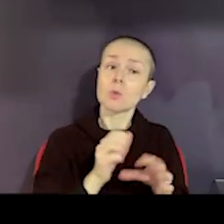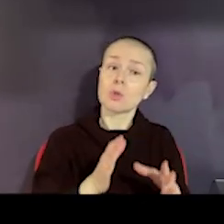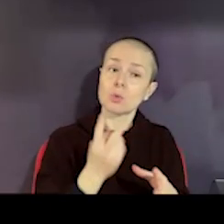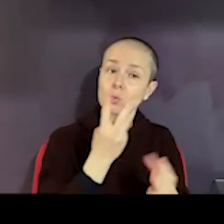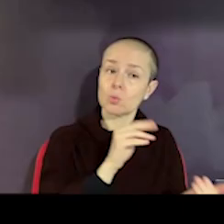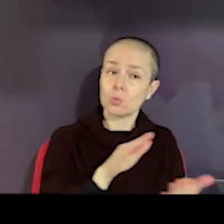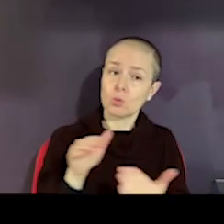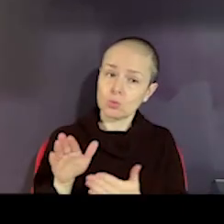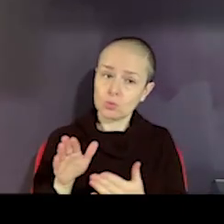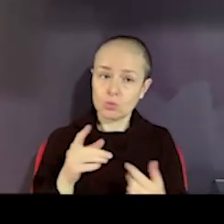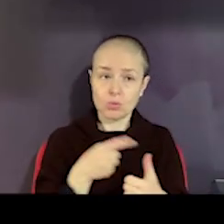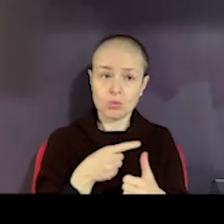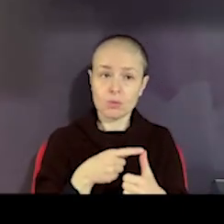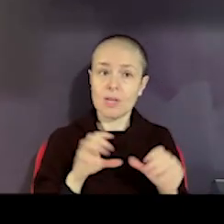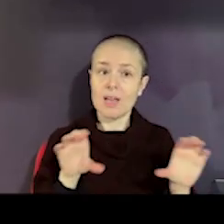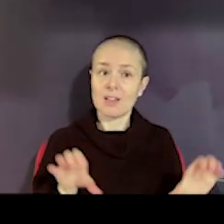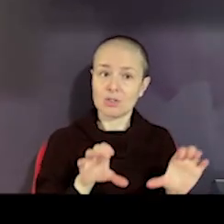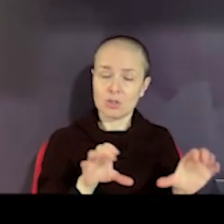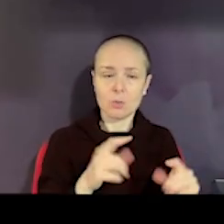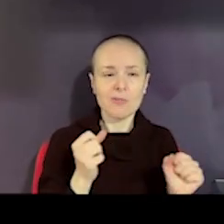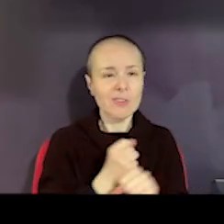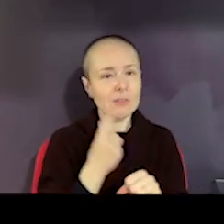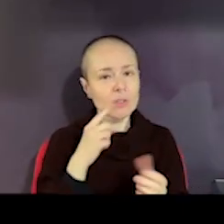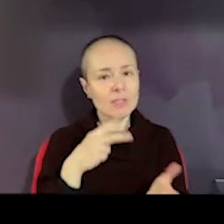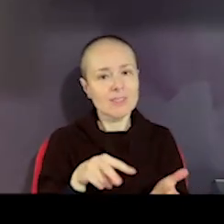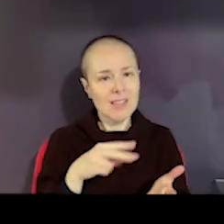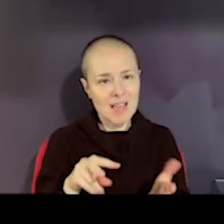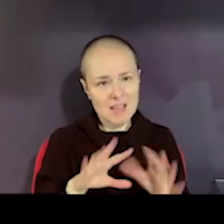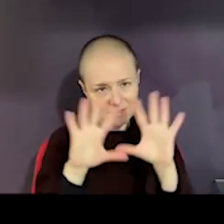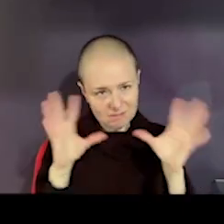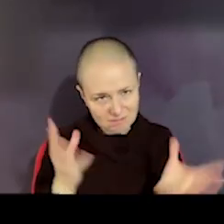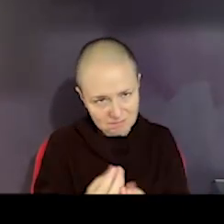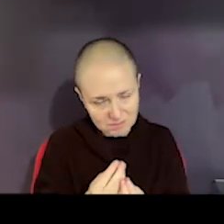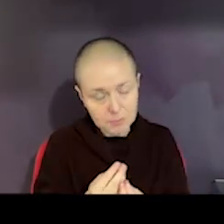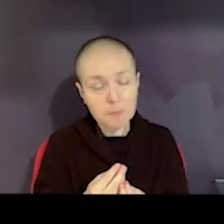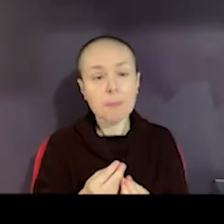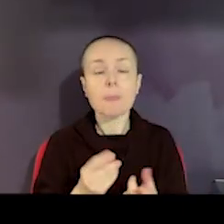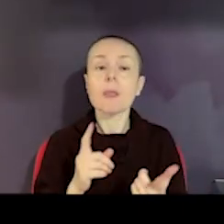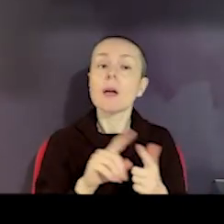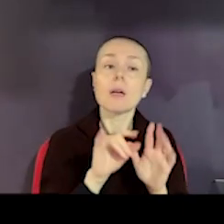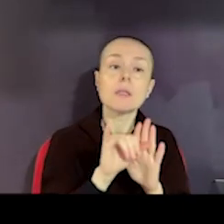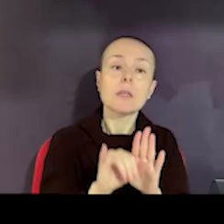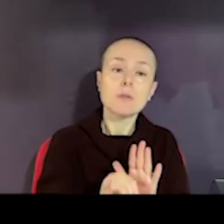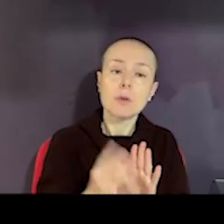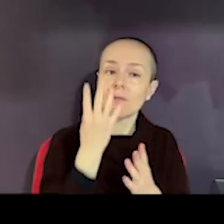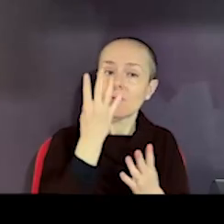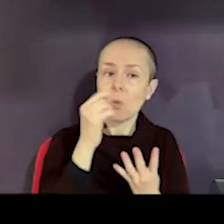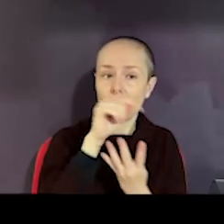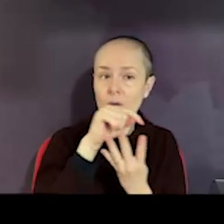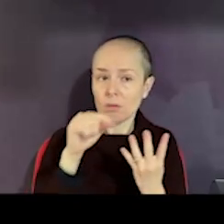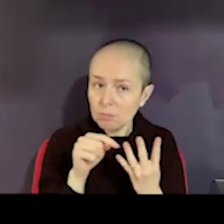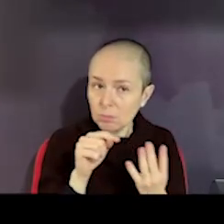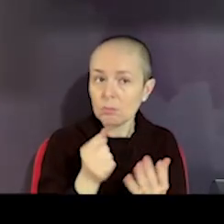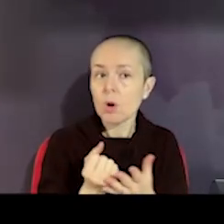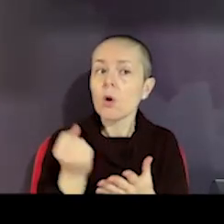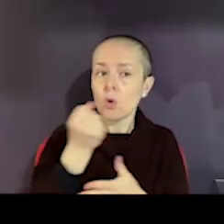calling actions to fight for the dance ecosystem in the broader policy landscape. So we've identified 4 key advocacy priorities to